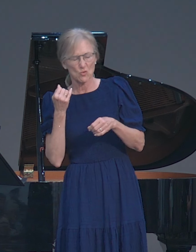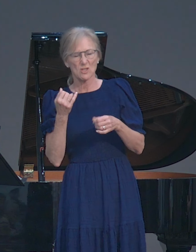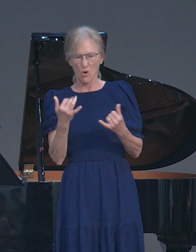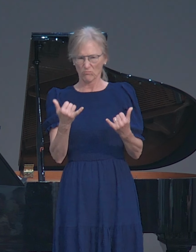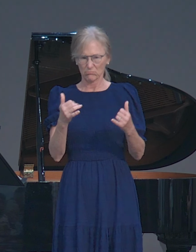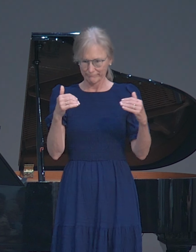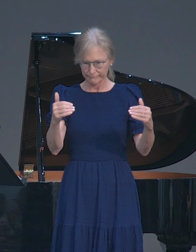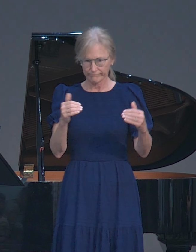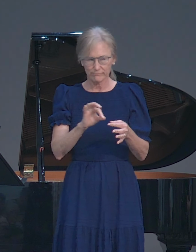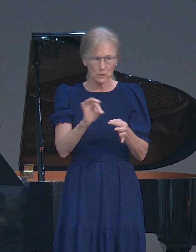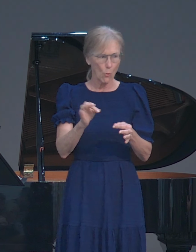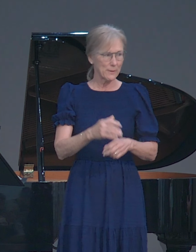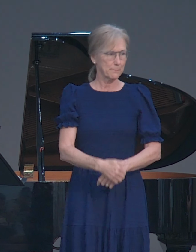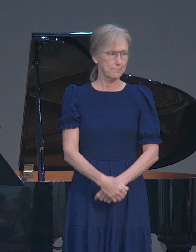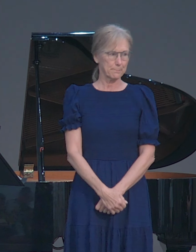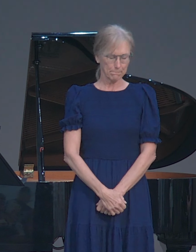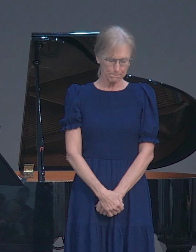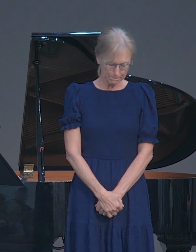juice.